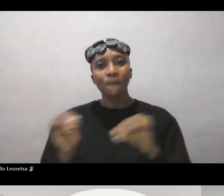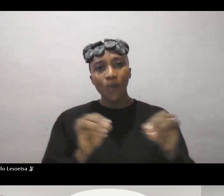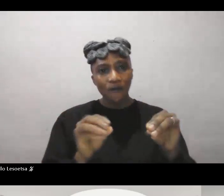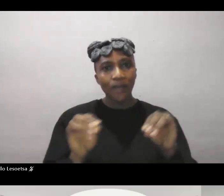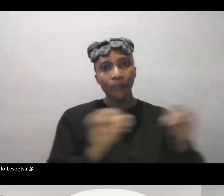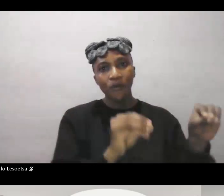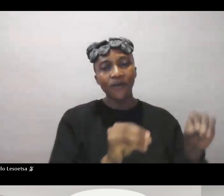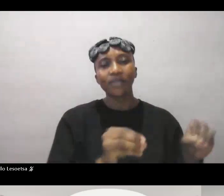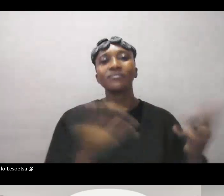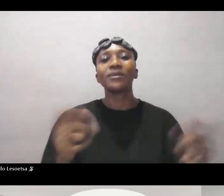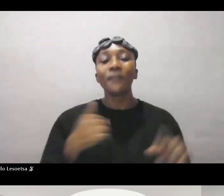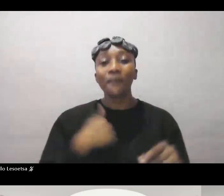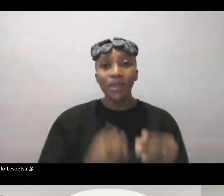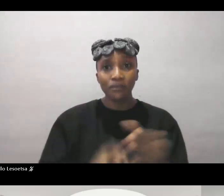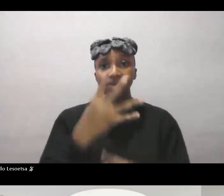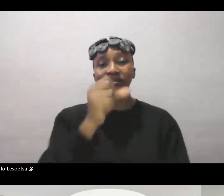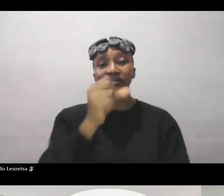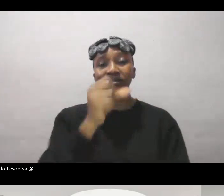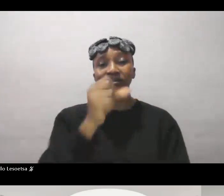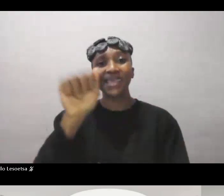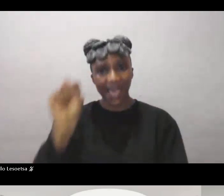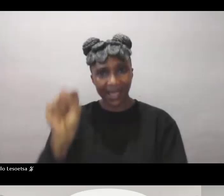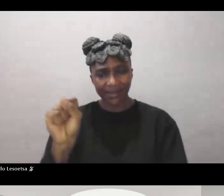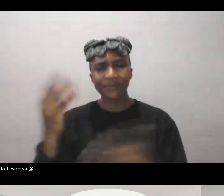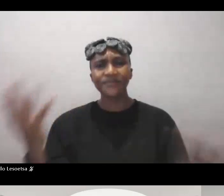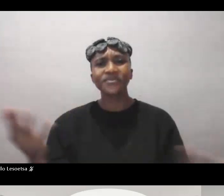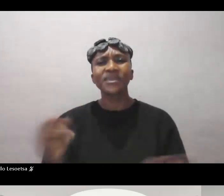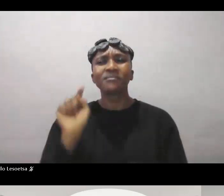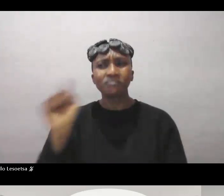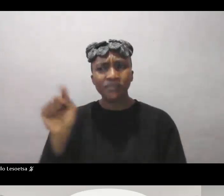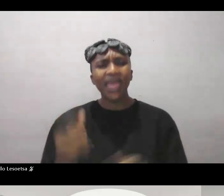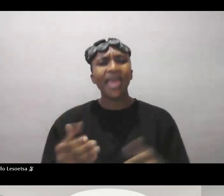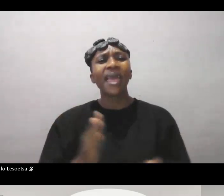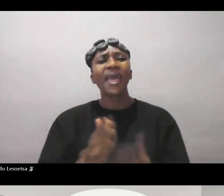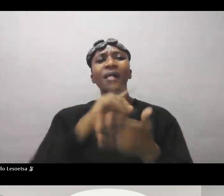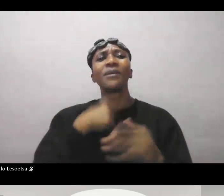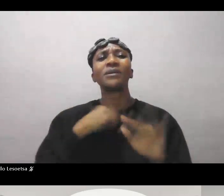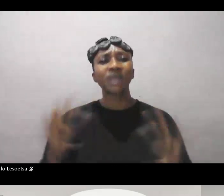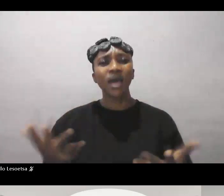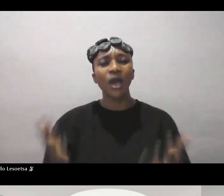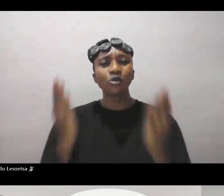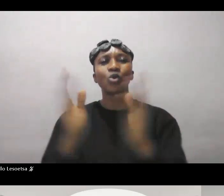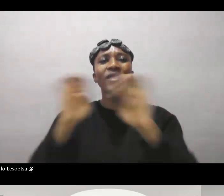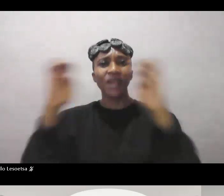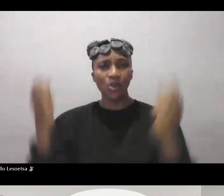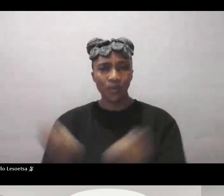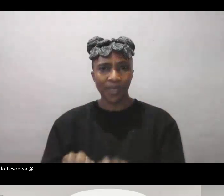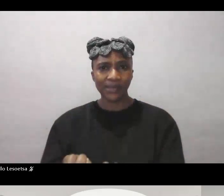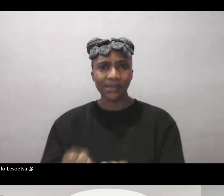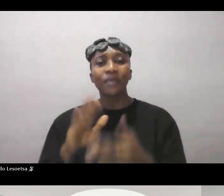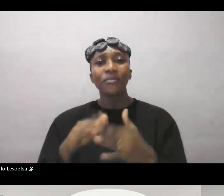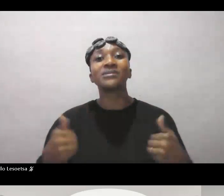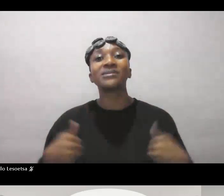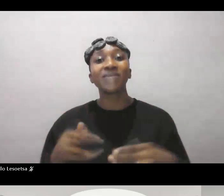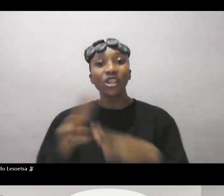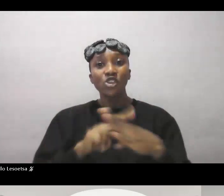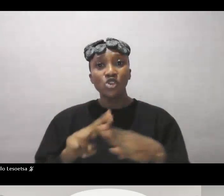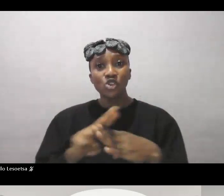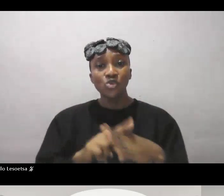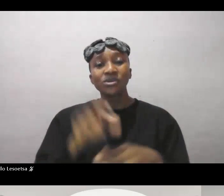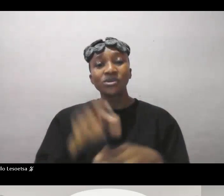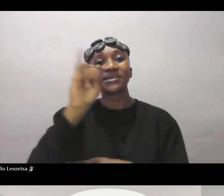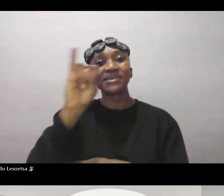because how will CS help us in that situation in the school environment? Because when you start using CS will help